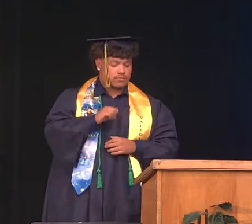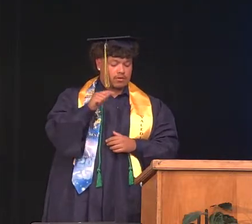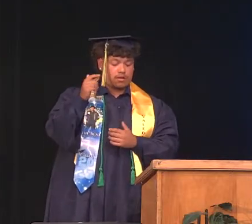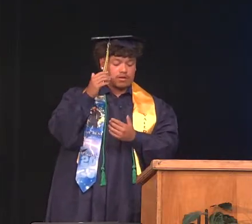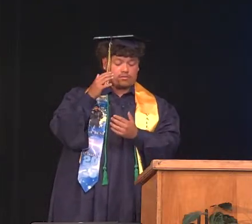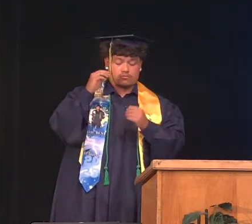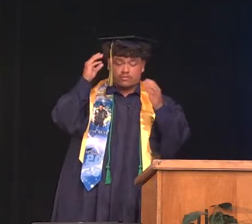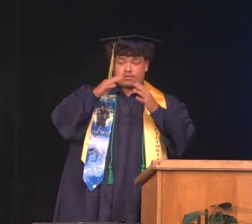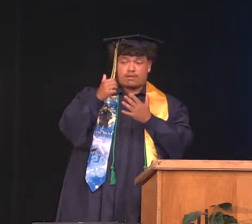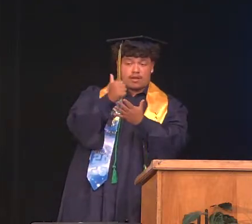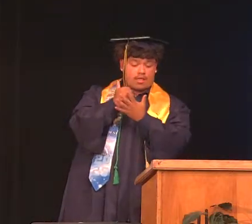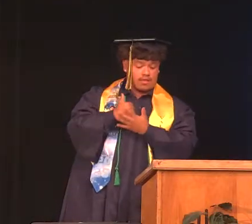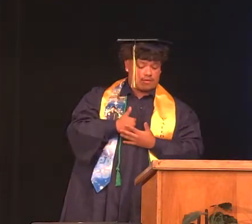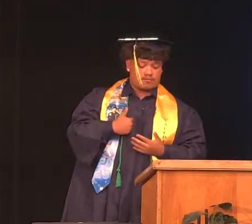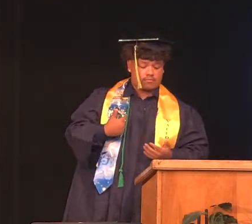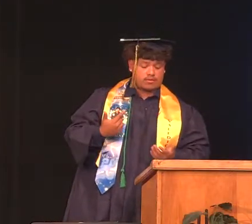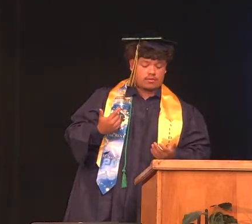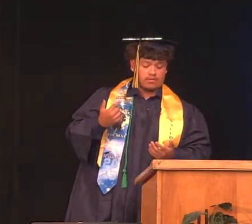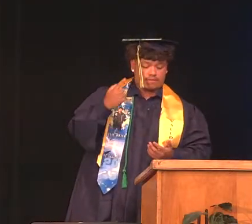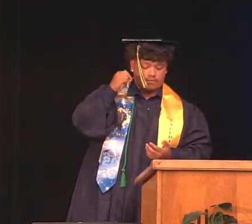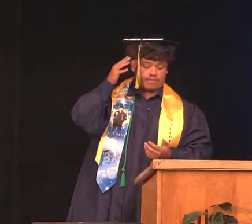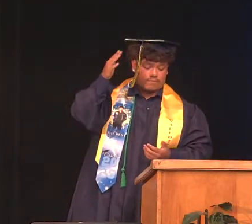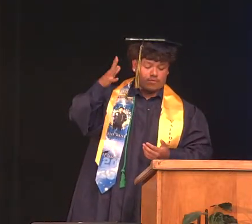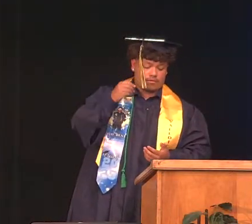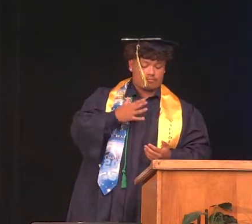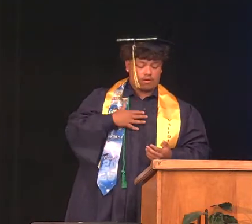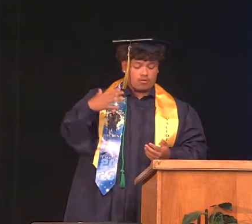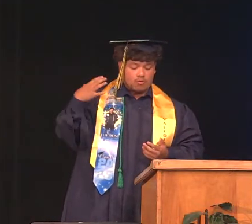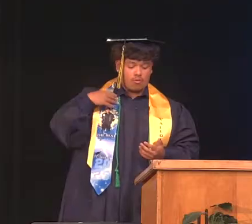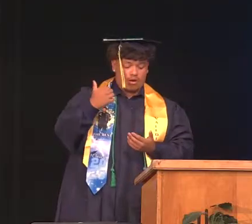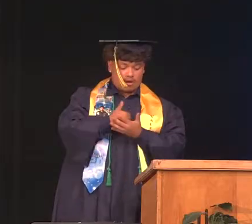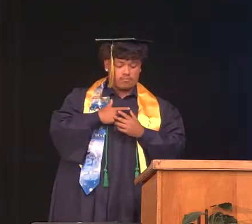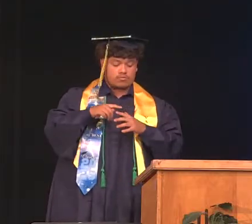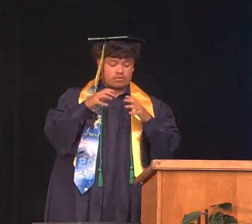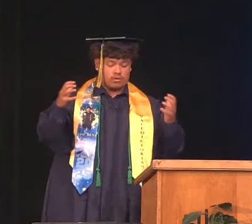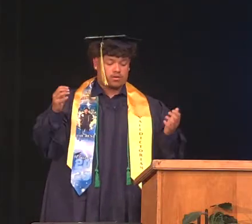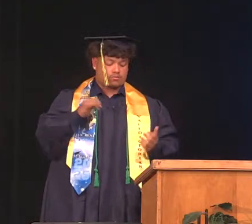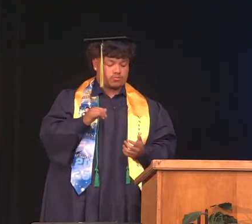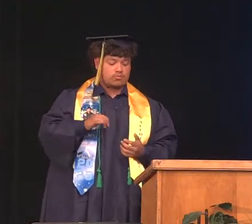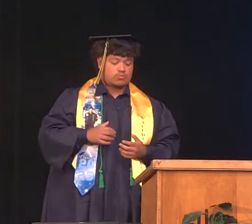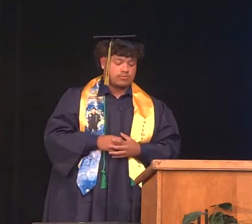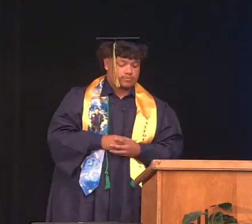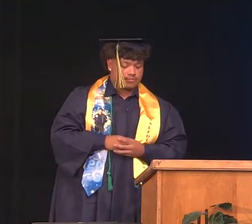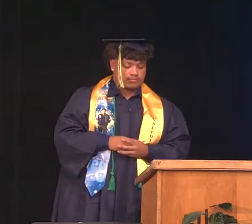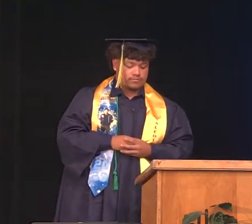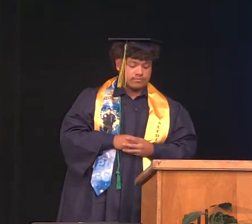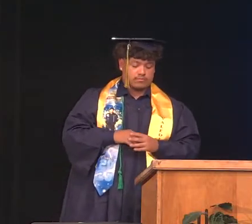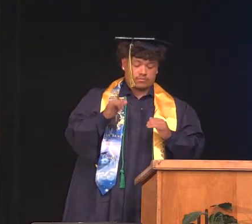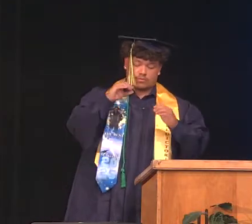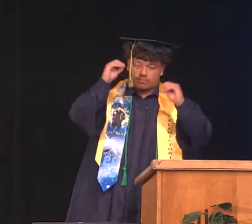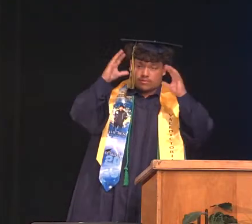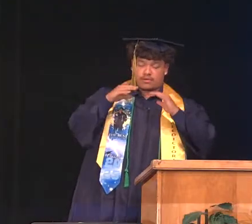school. All of my teachers were able to help me prepare for the future, and my coaches were incredibly helpful as